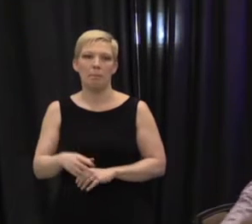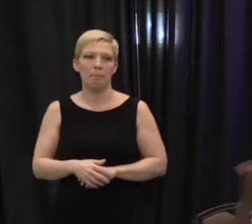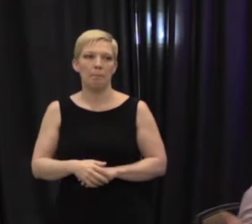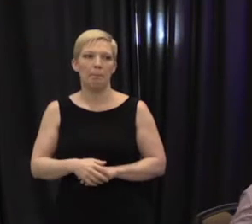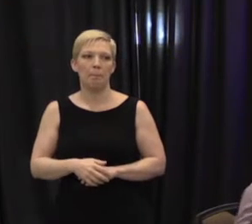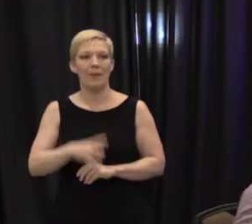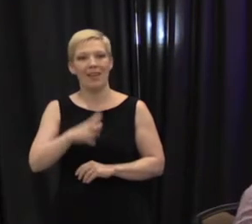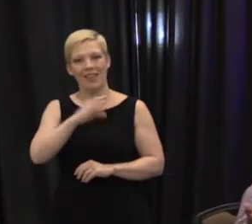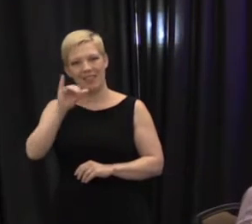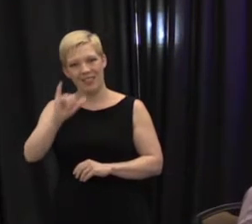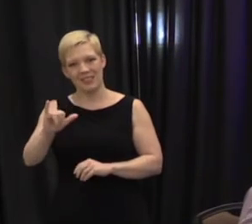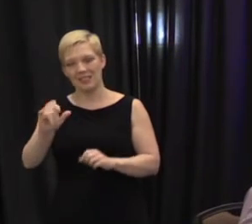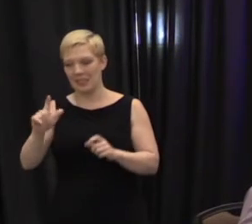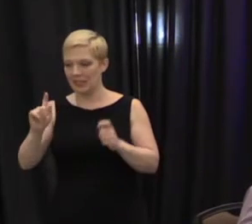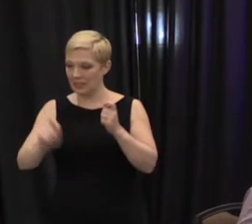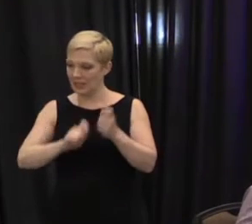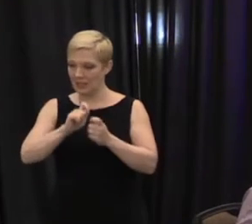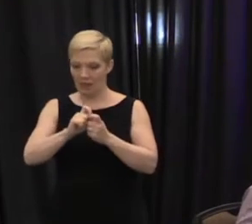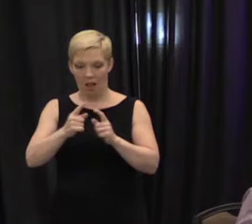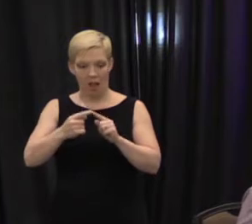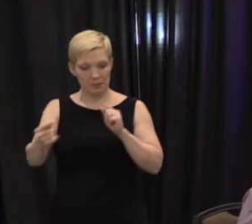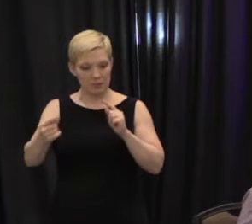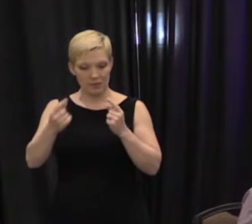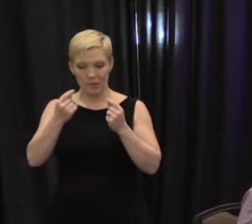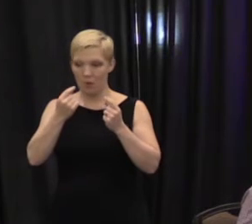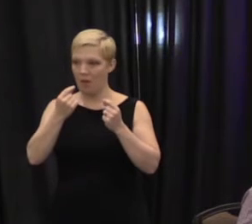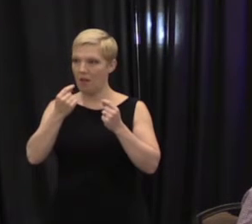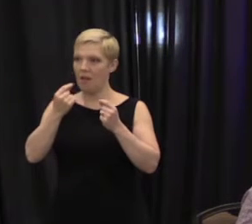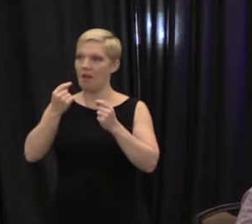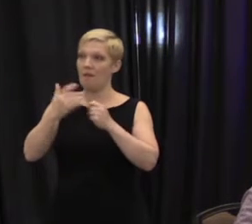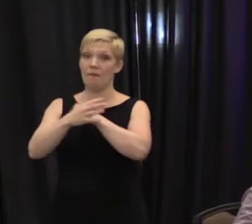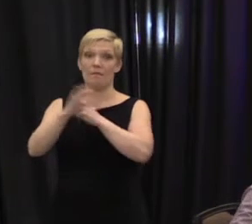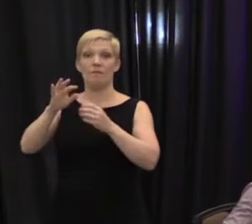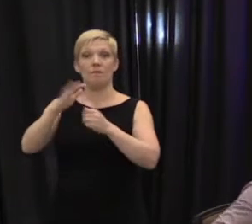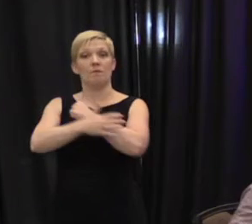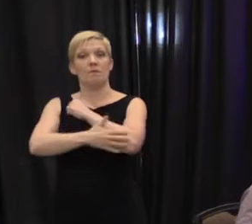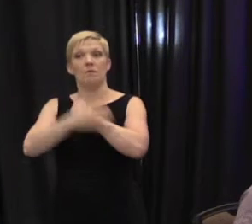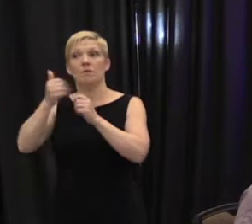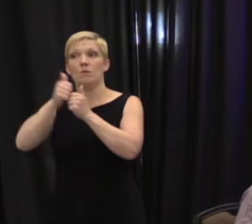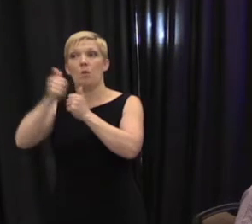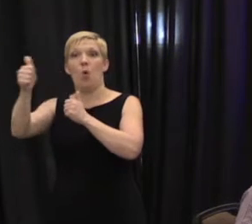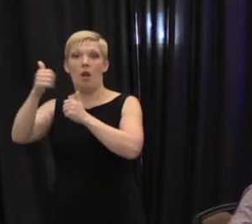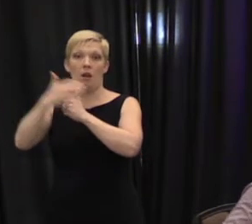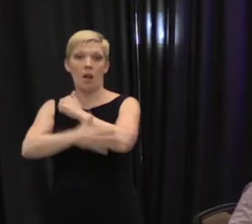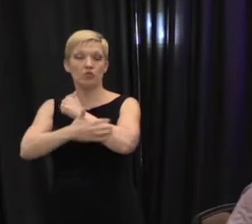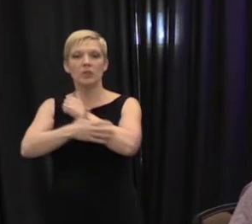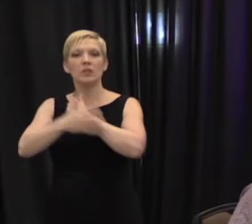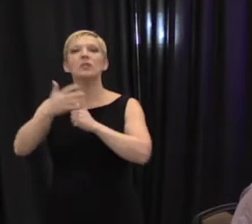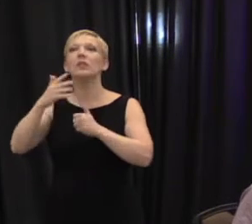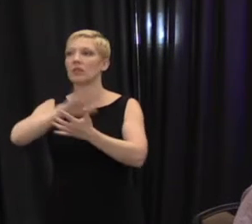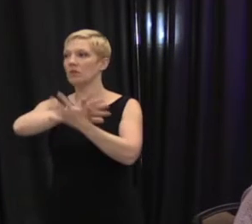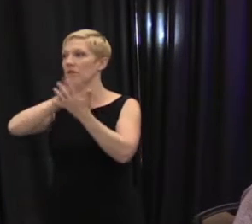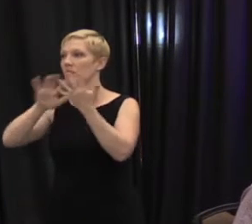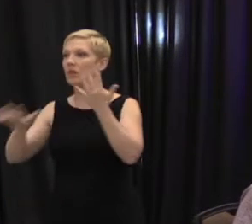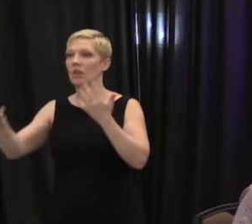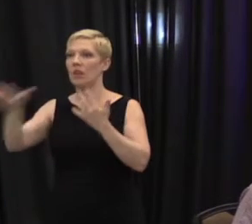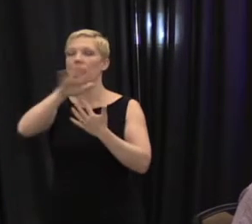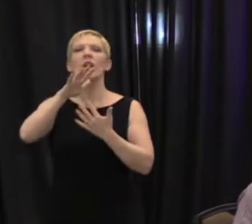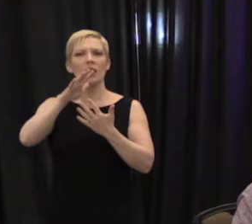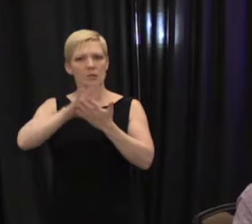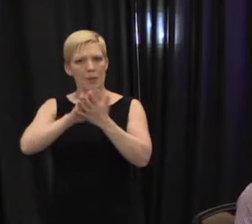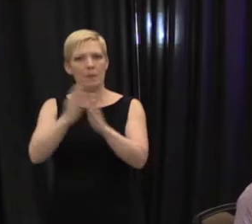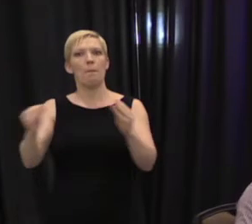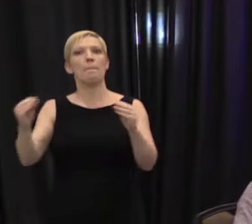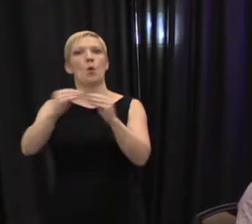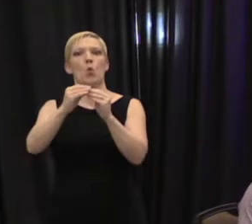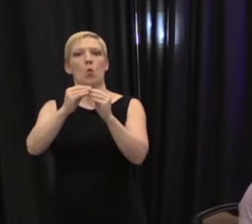in the exact opposite of how countries are going with abortion access. Abortion laws across the world are being liberalized. And so